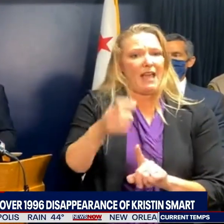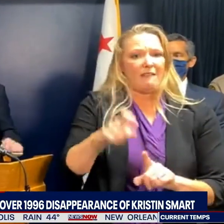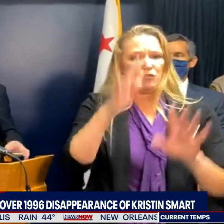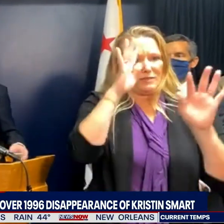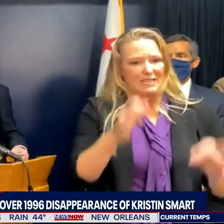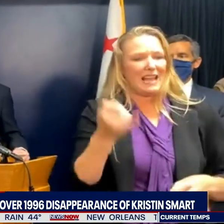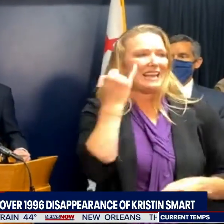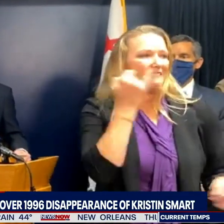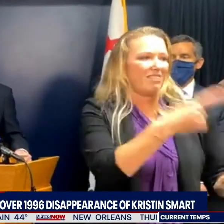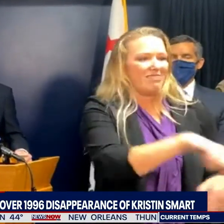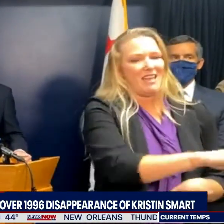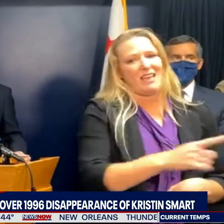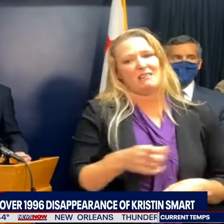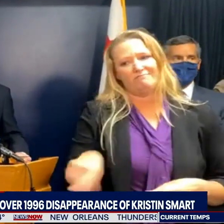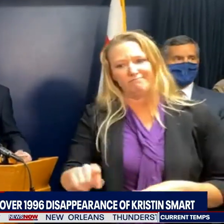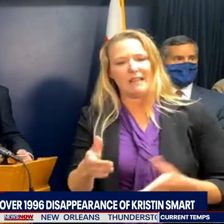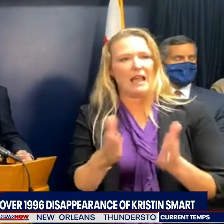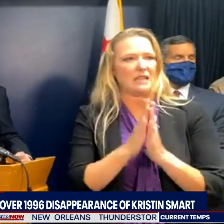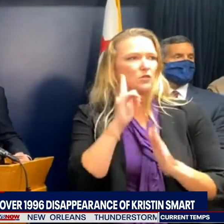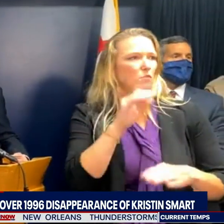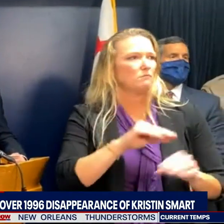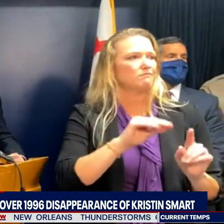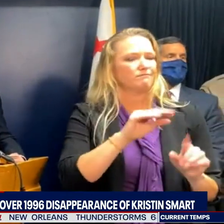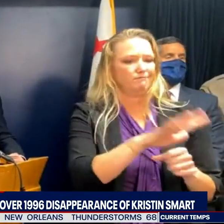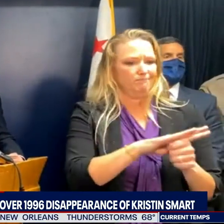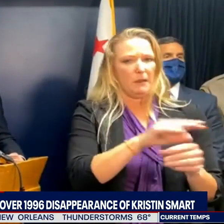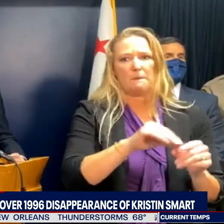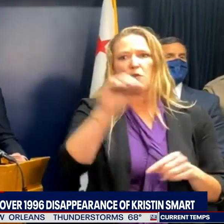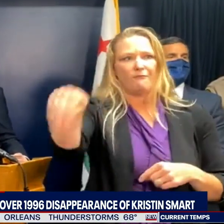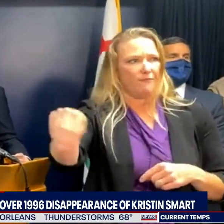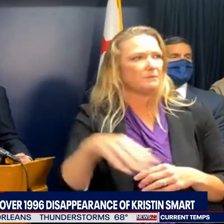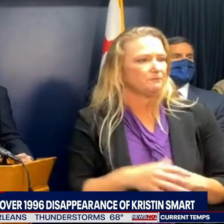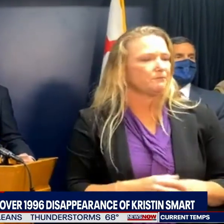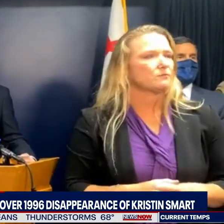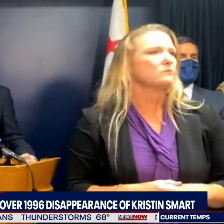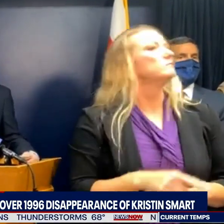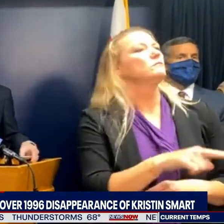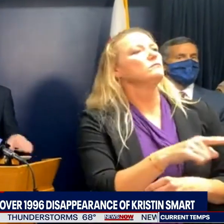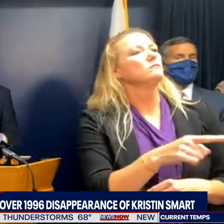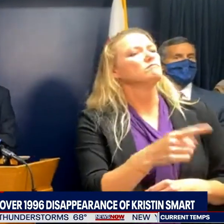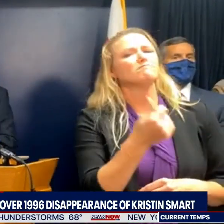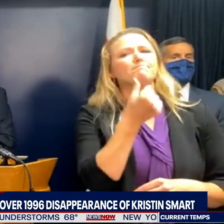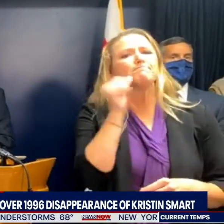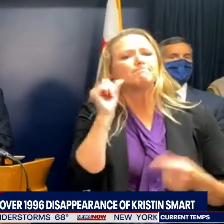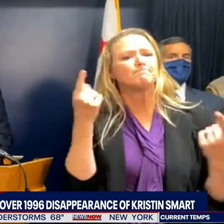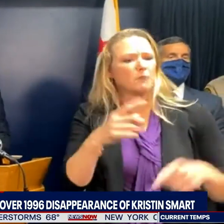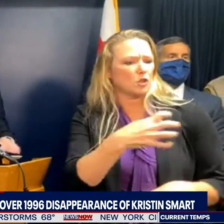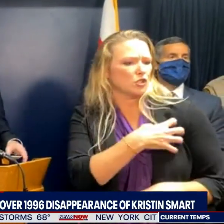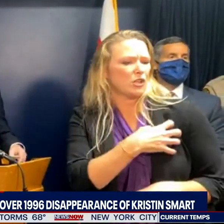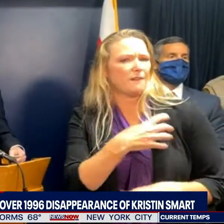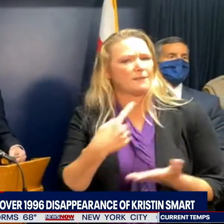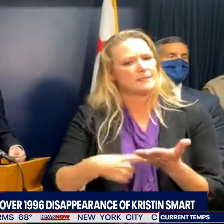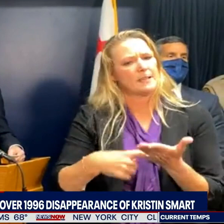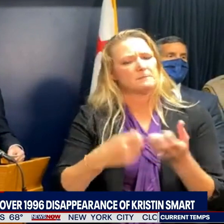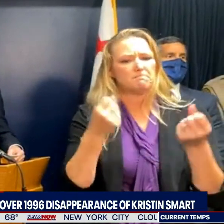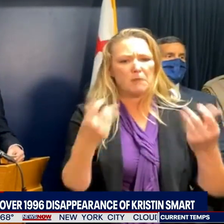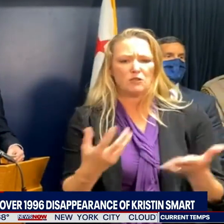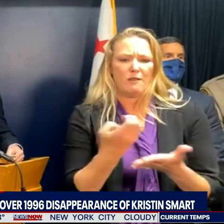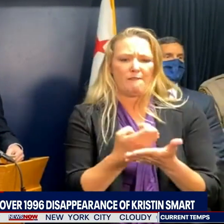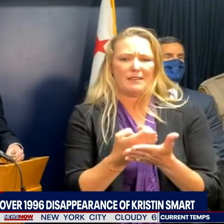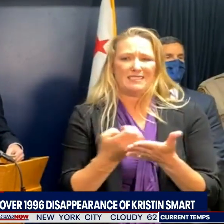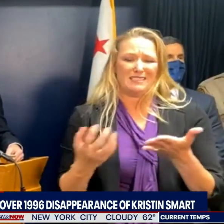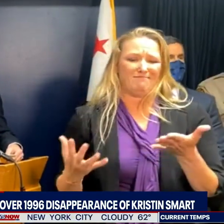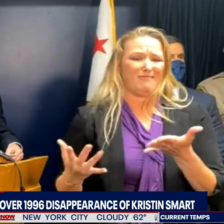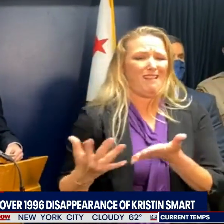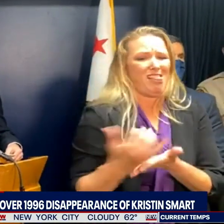venue. Mr. Downs, the sheriff was talking about yesterday, there's been a lot of evidence collected over the years. Why charges now? Was there some